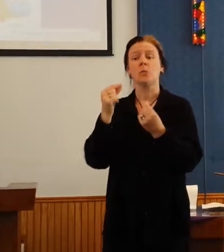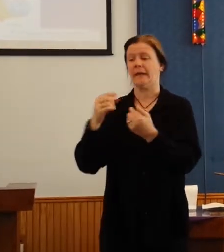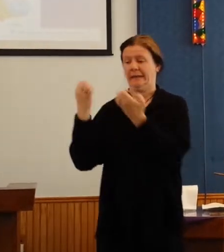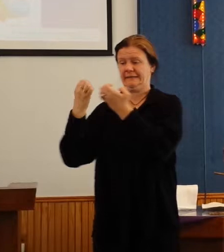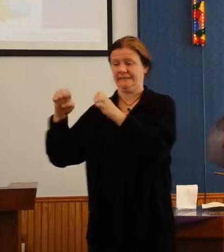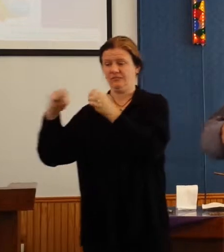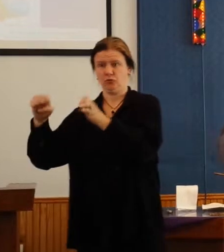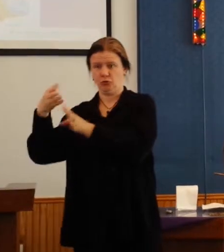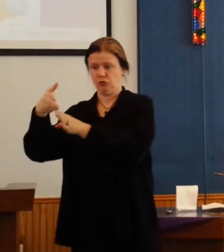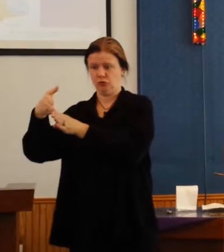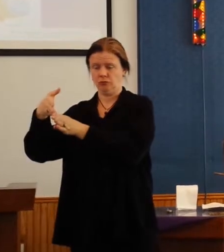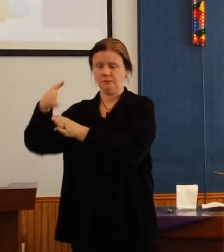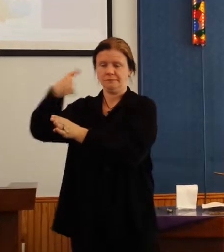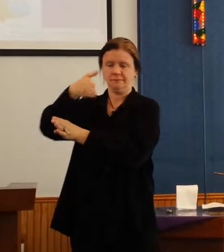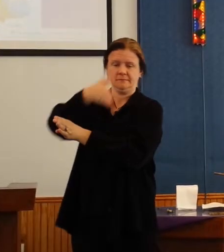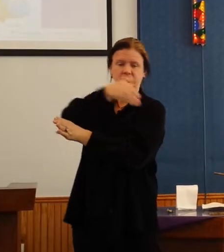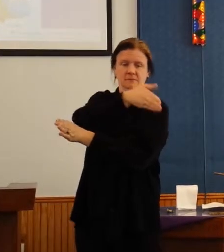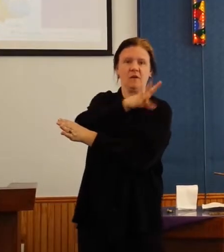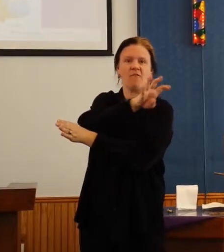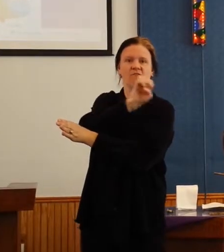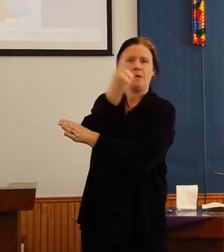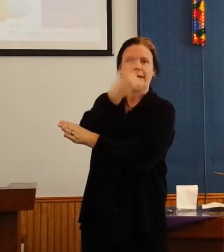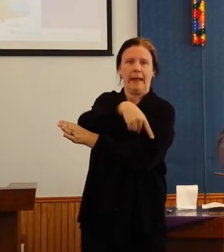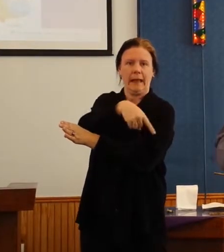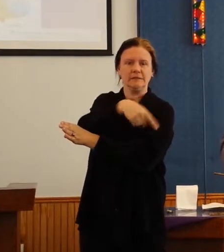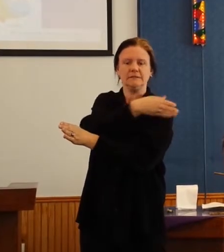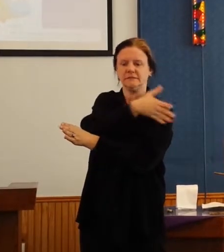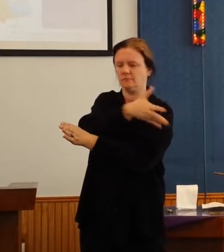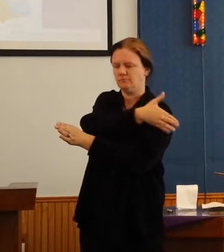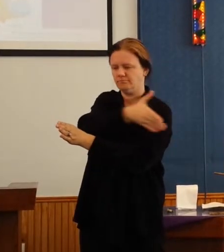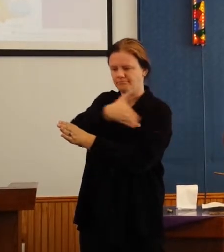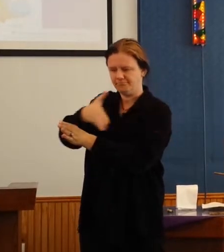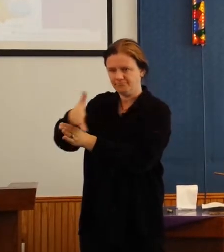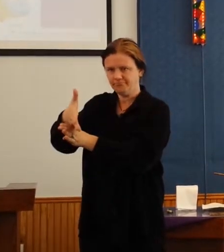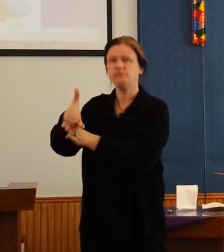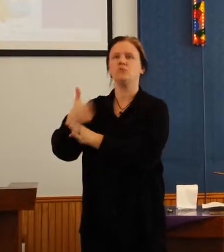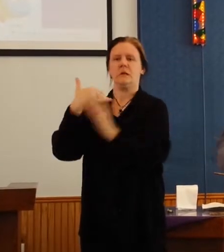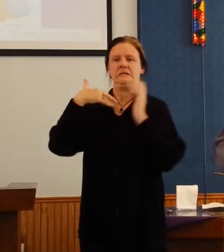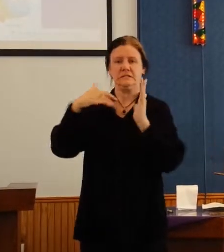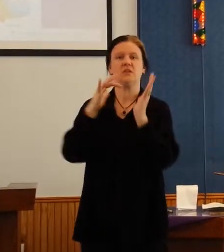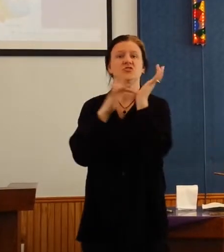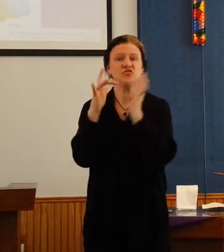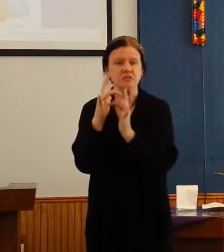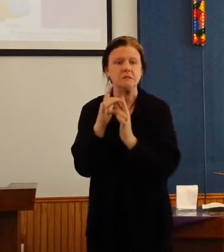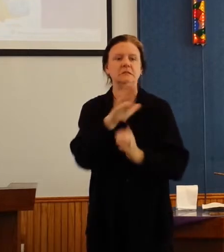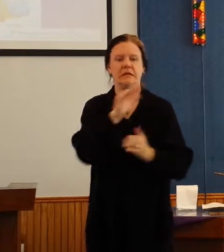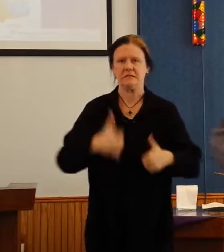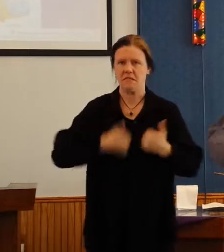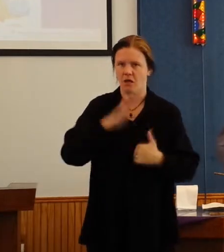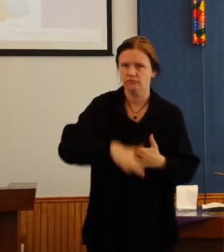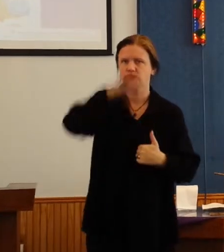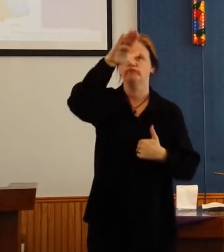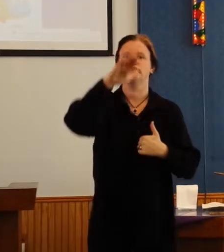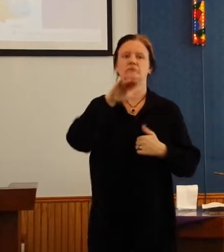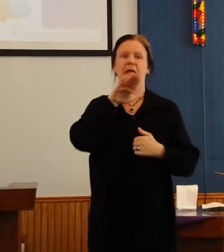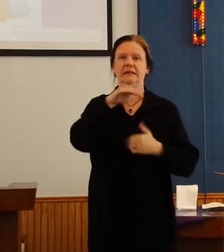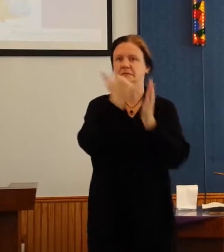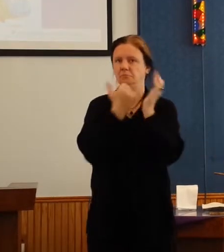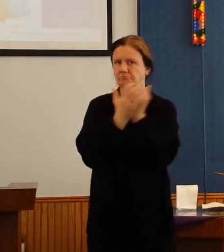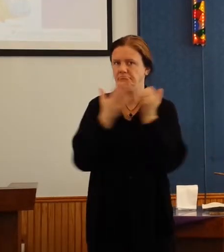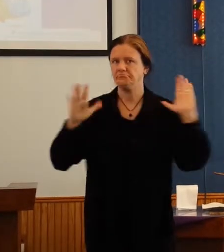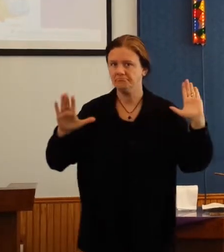Easter, where we focus on Jesus and his life and his death and his resurrection. And it's a time when